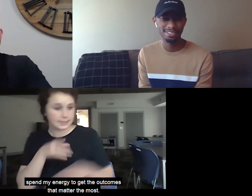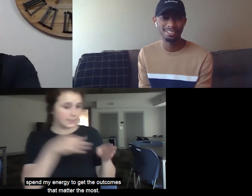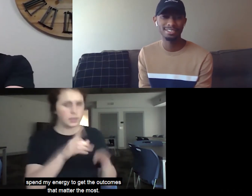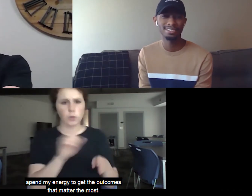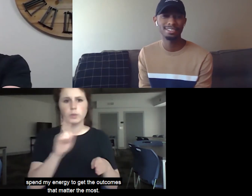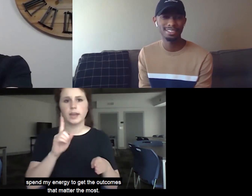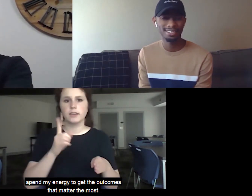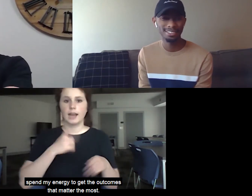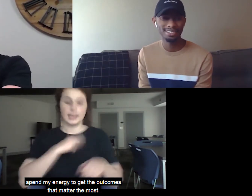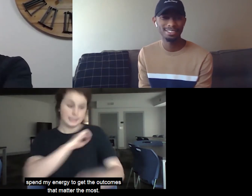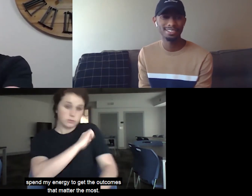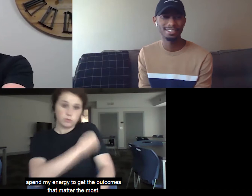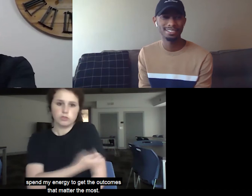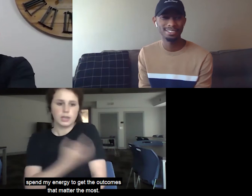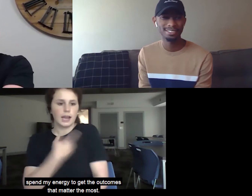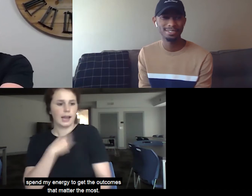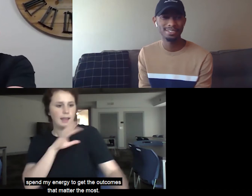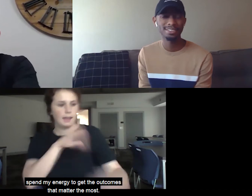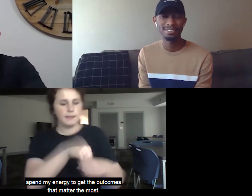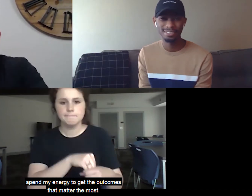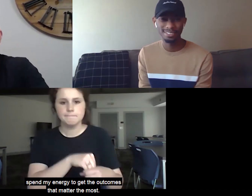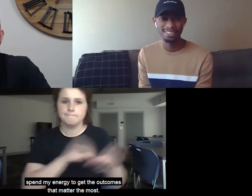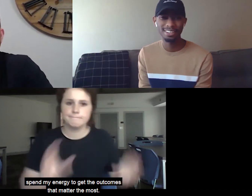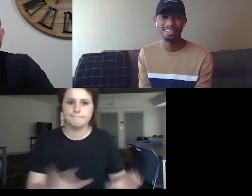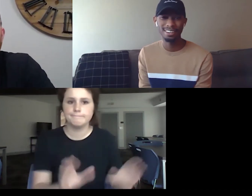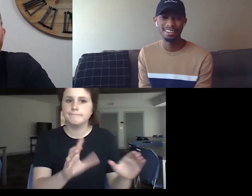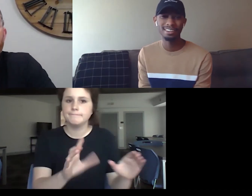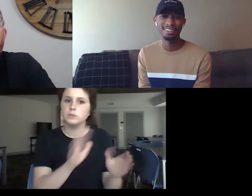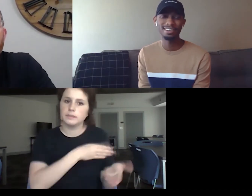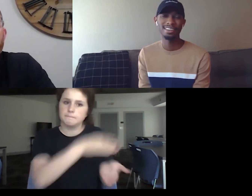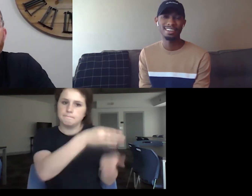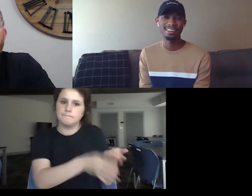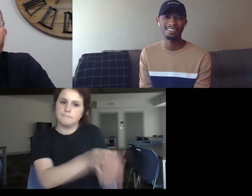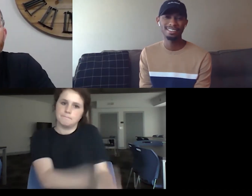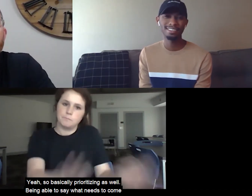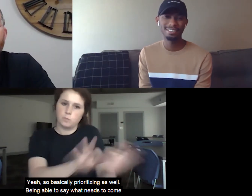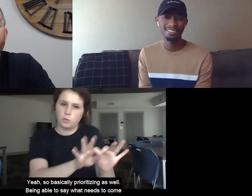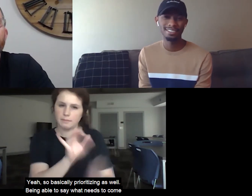energy to get the outcomes that matter the most? Yeah.